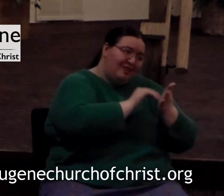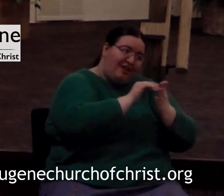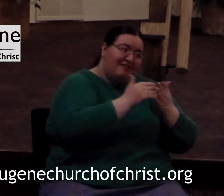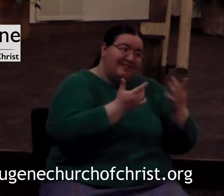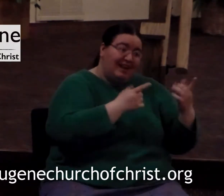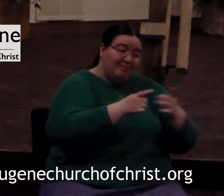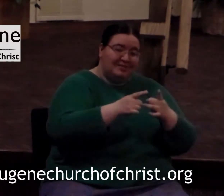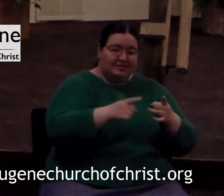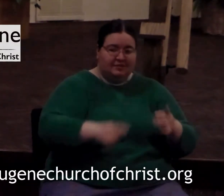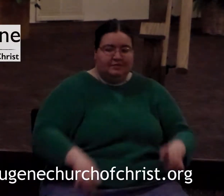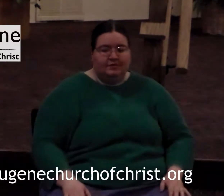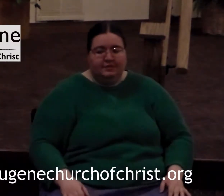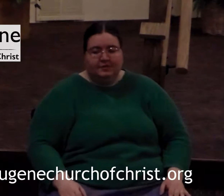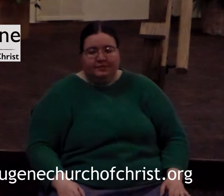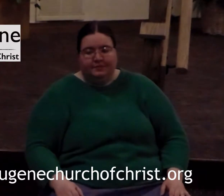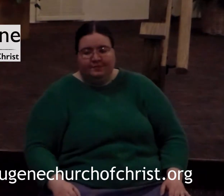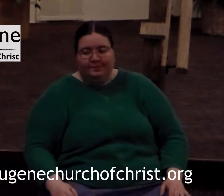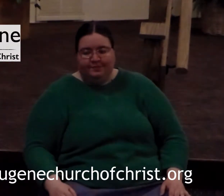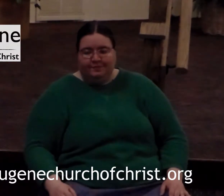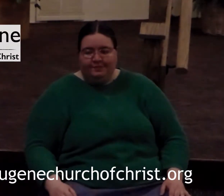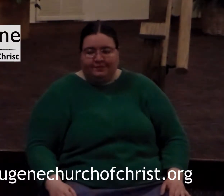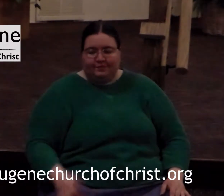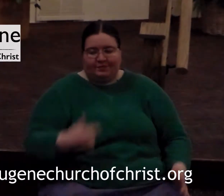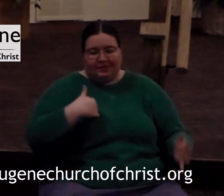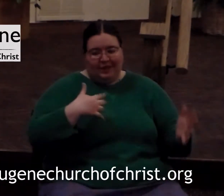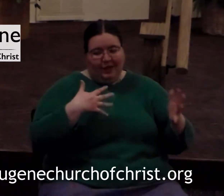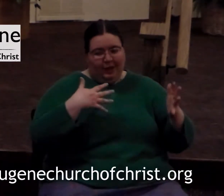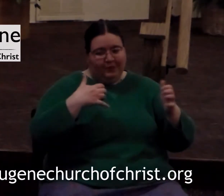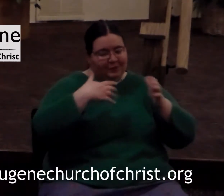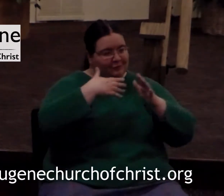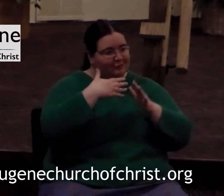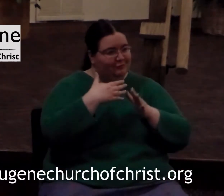I want to share a list with you this morning to kind of tie this together.